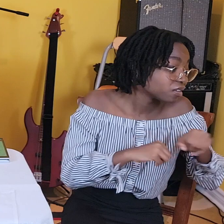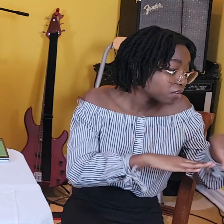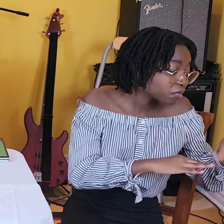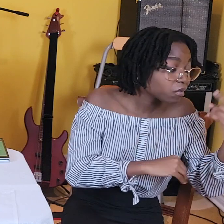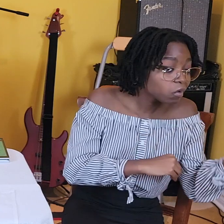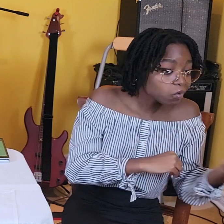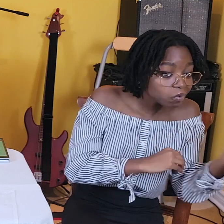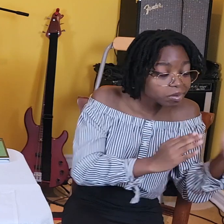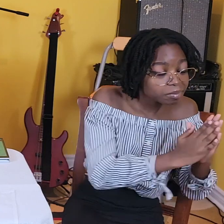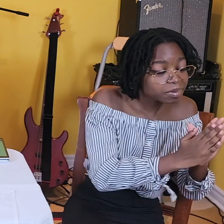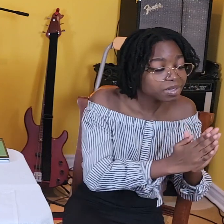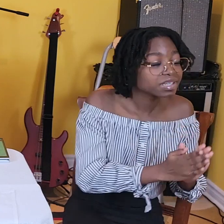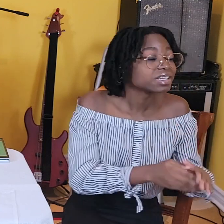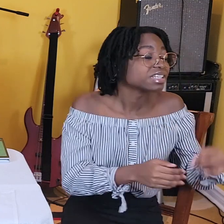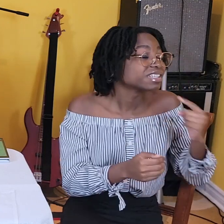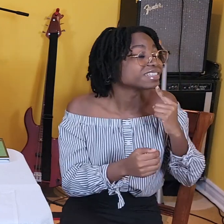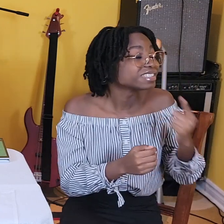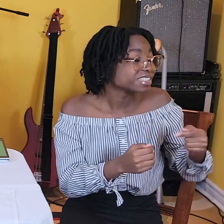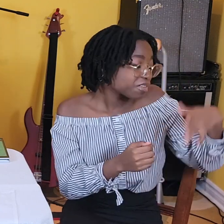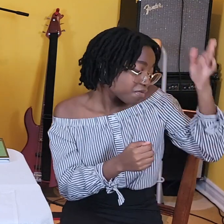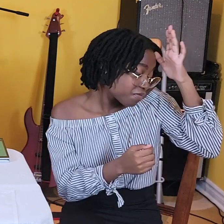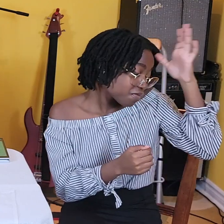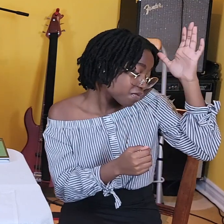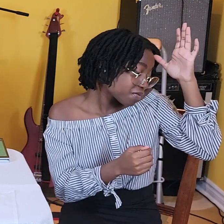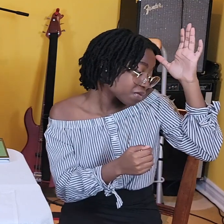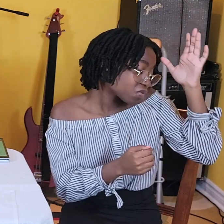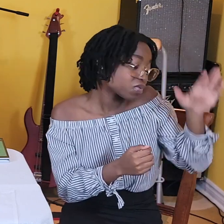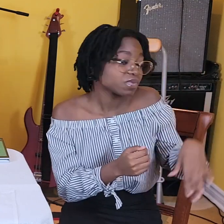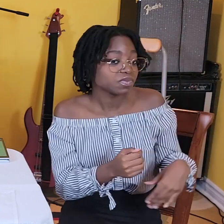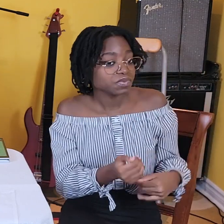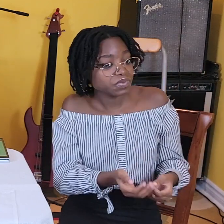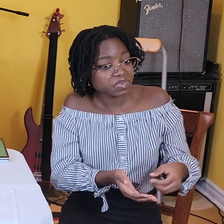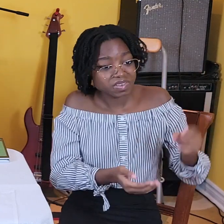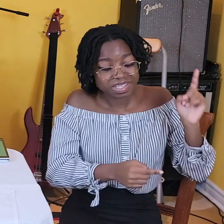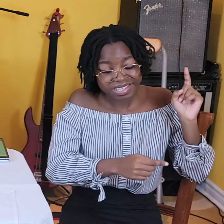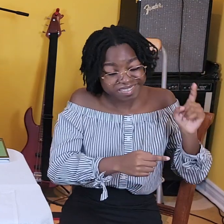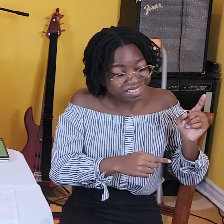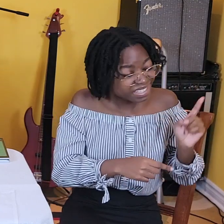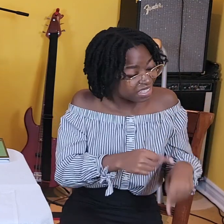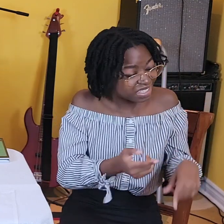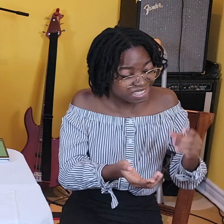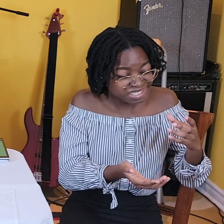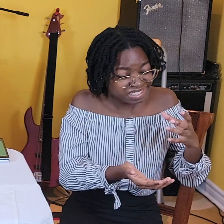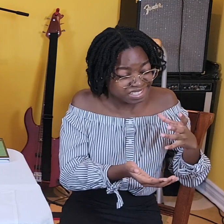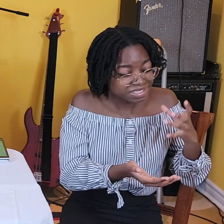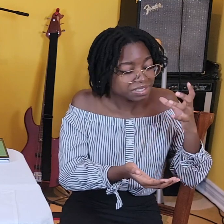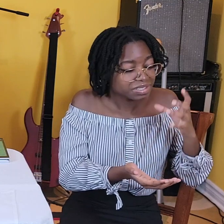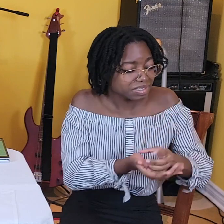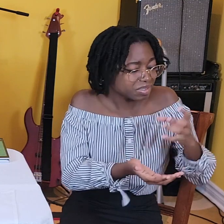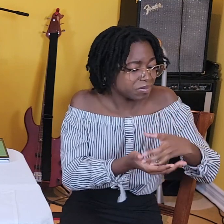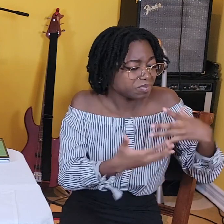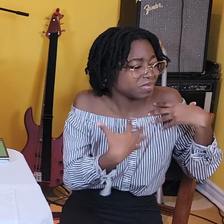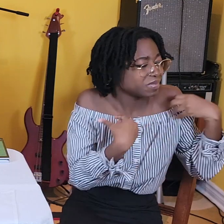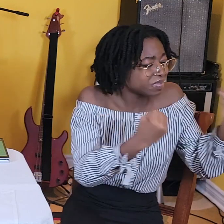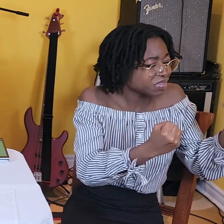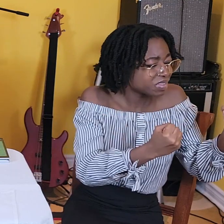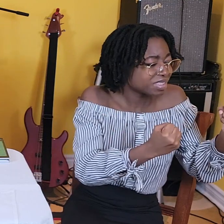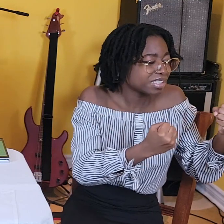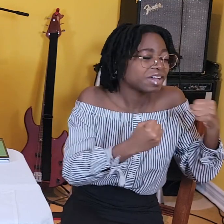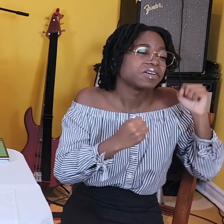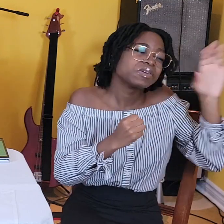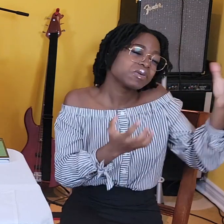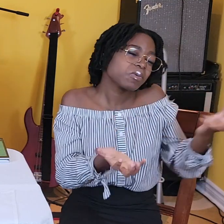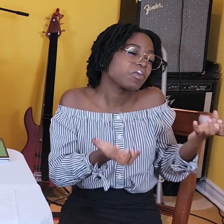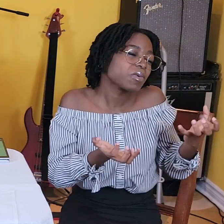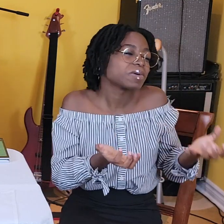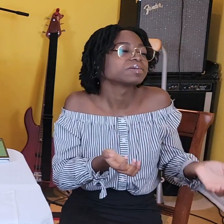away from me unless I drink it, your will be done." And he came and found them asleep again, for their eyes were